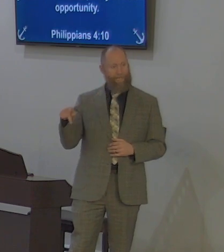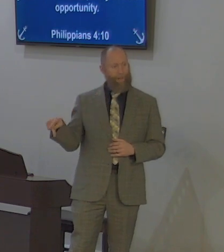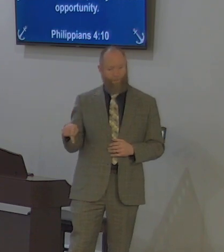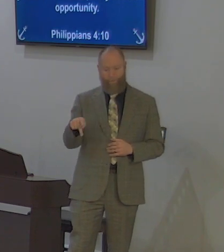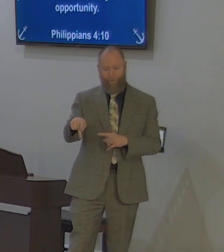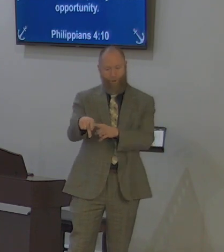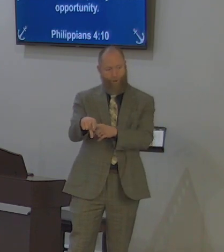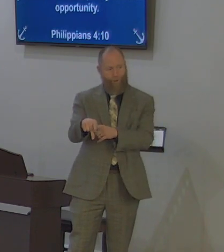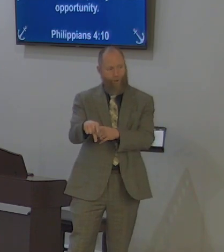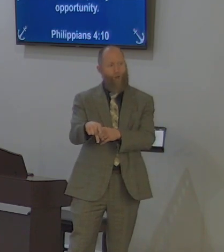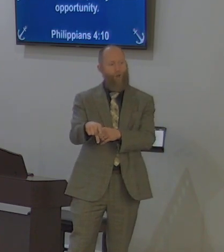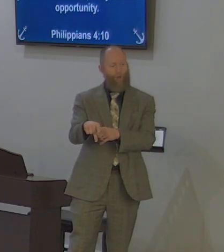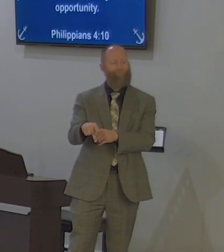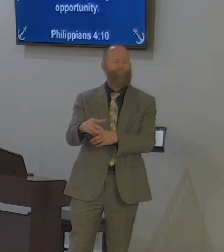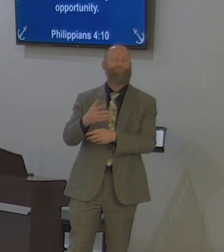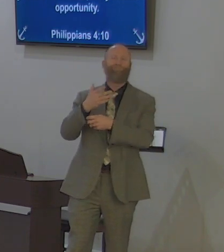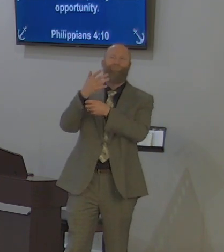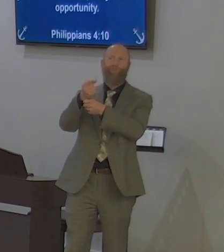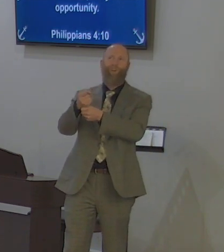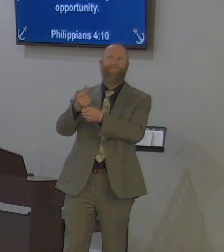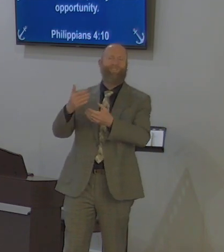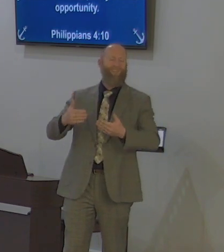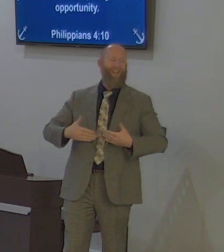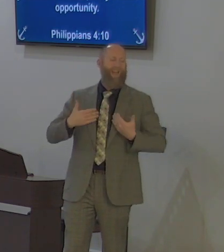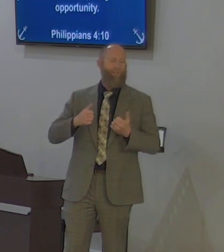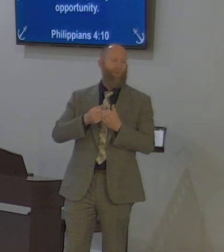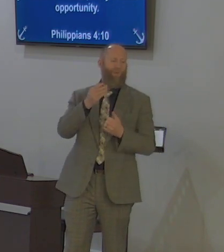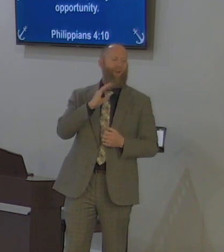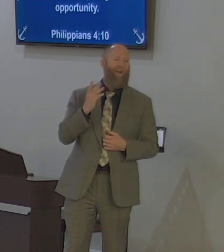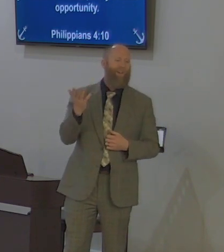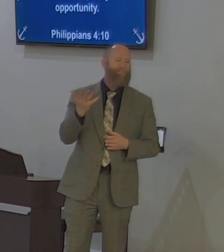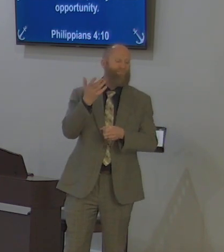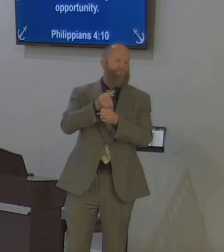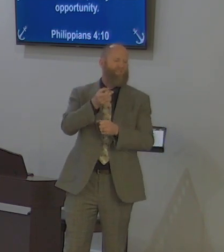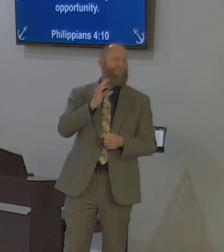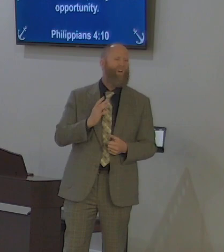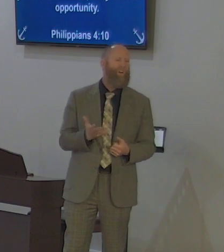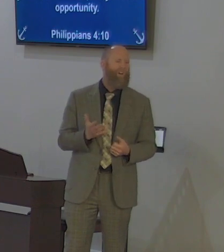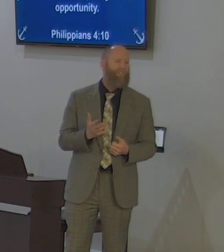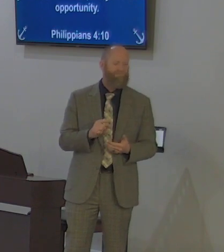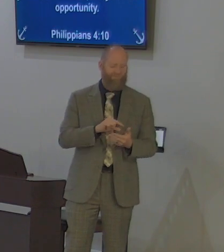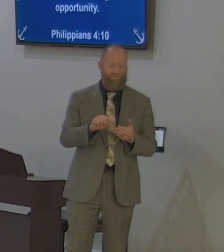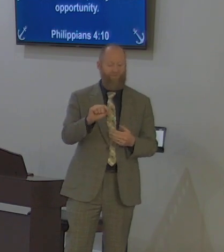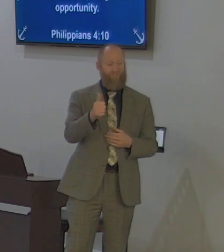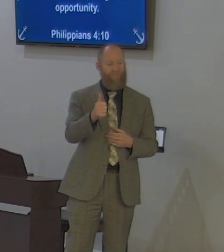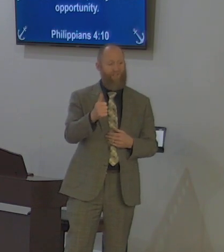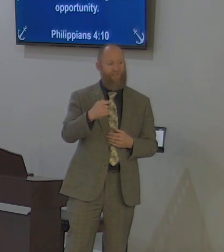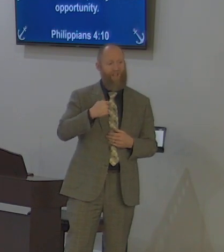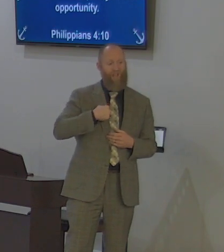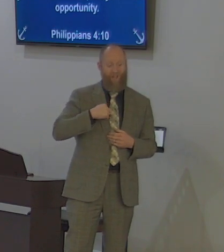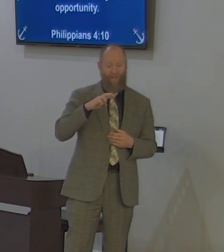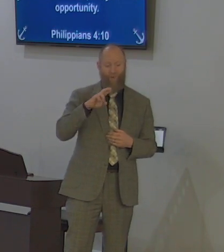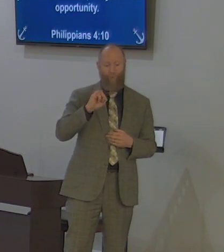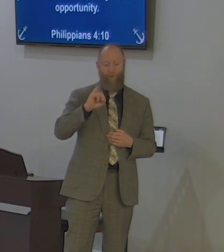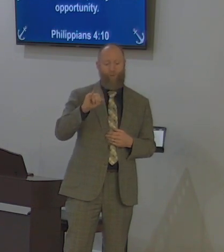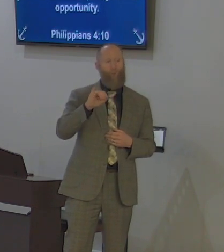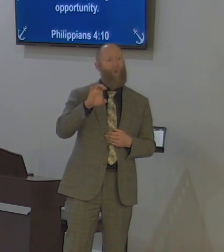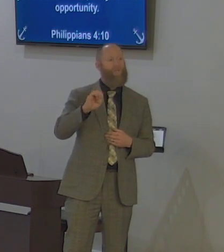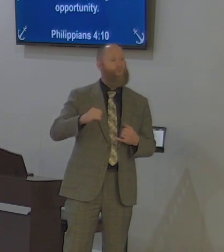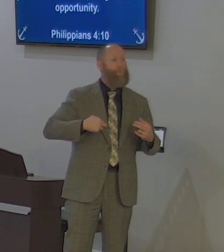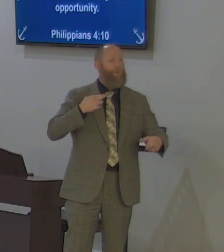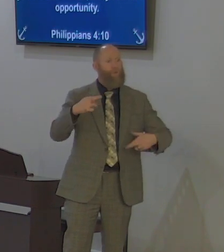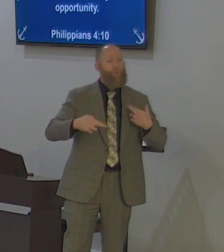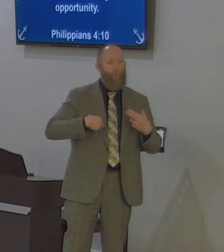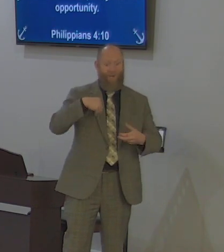toward God. I rejoice, he says, verse 10, I rejoiced in the Lord greatly. Because whatever